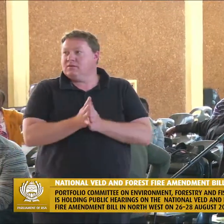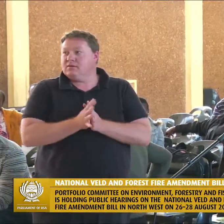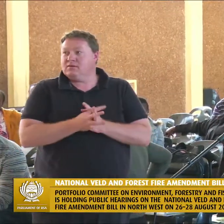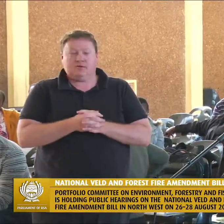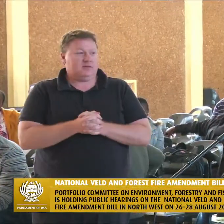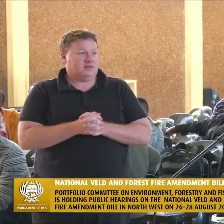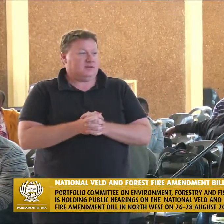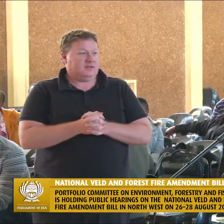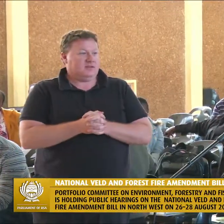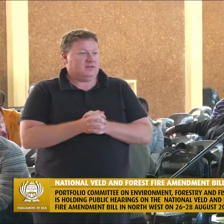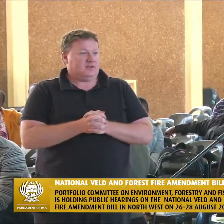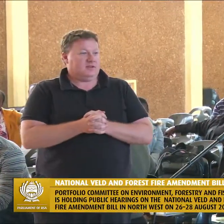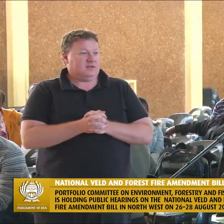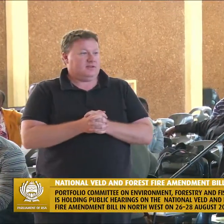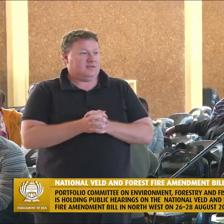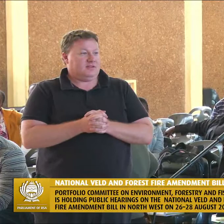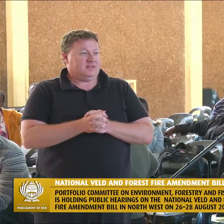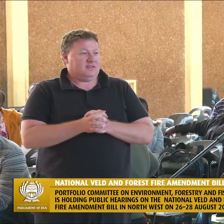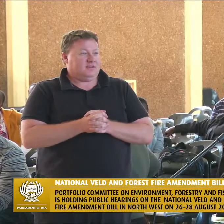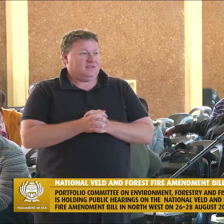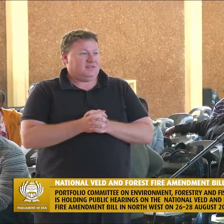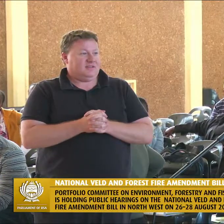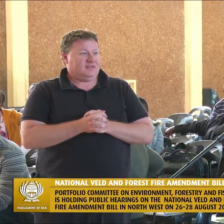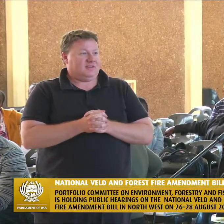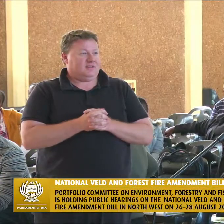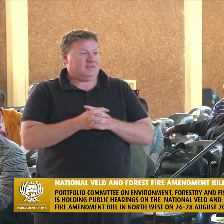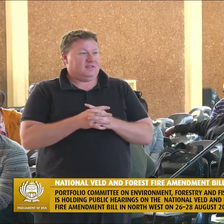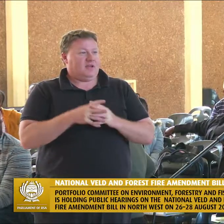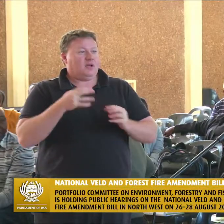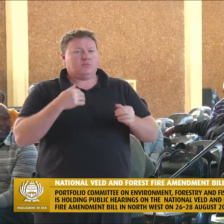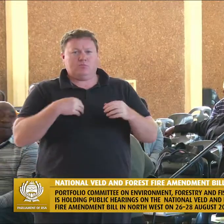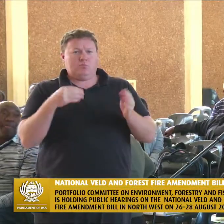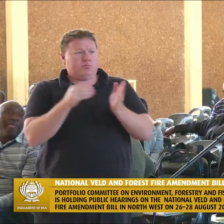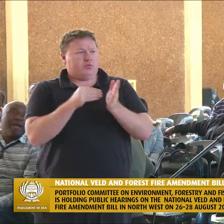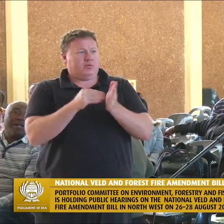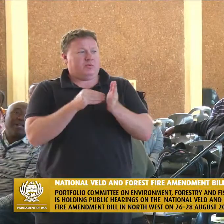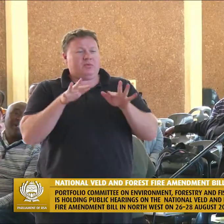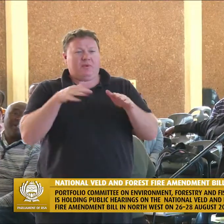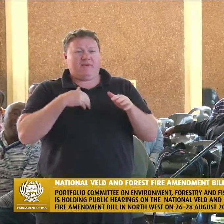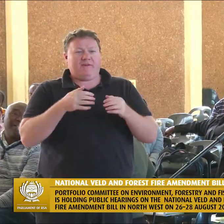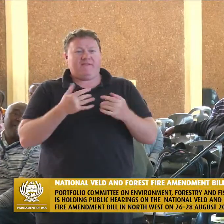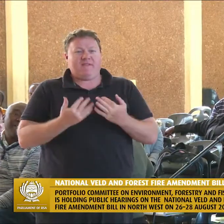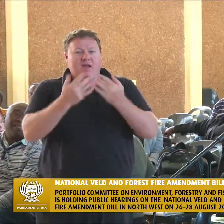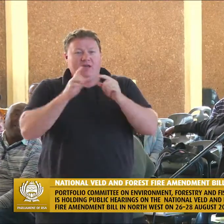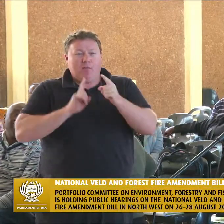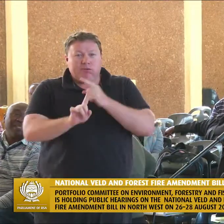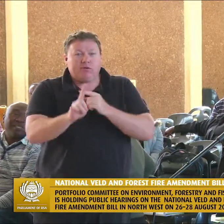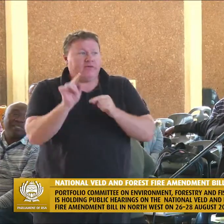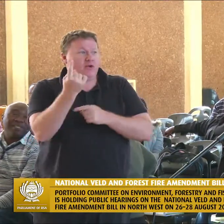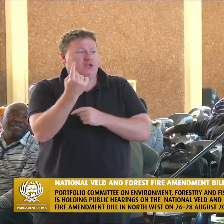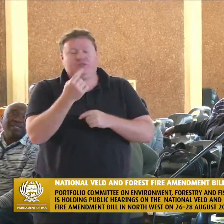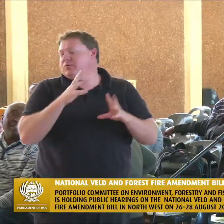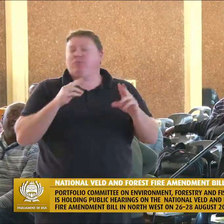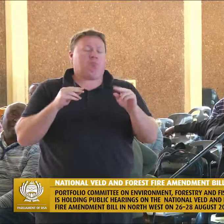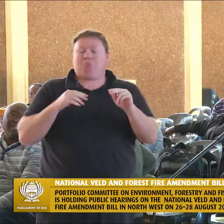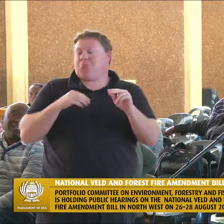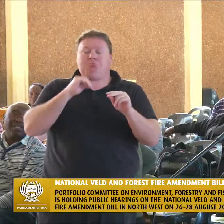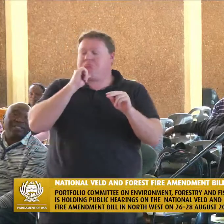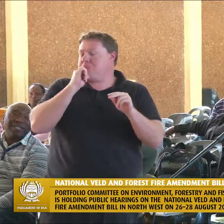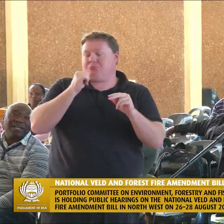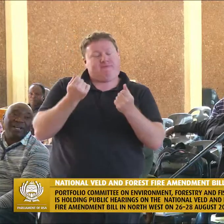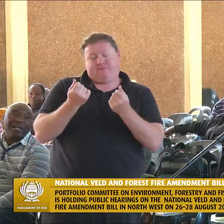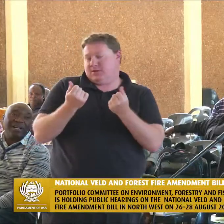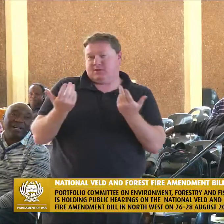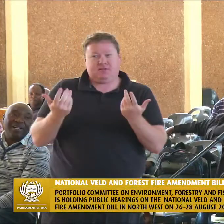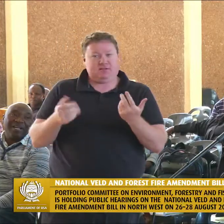have you activated your people to look into that fire first sir we don't have funds no